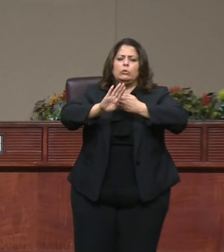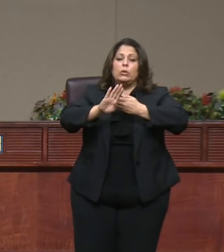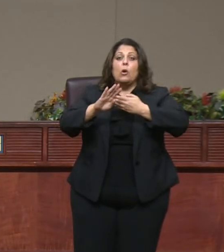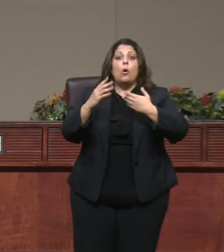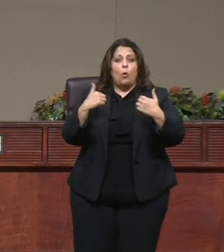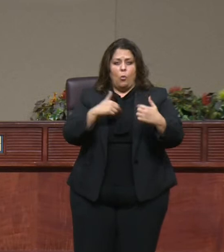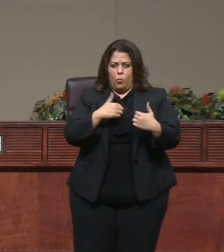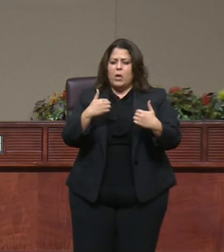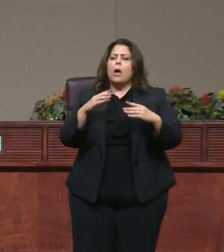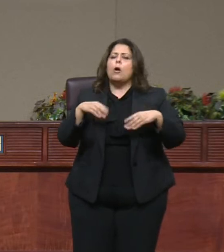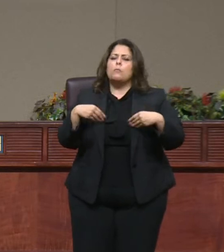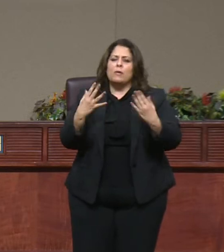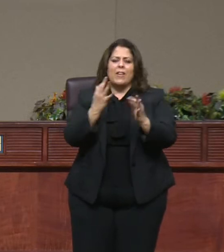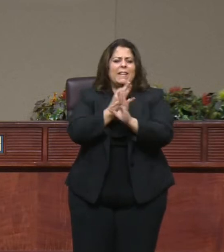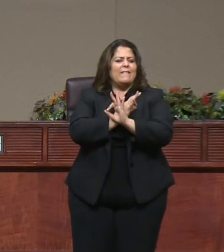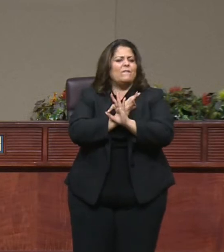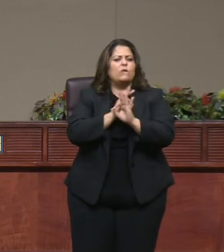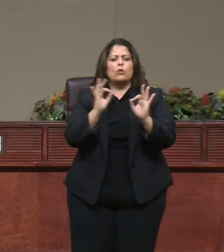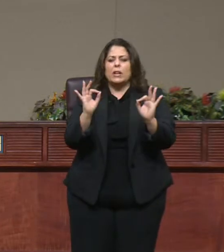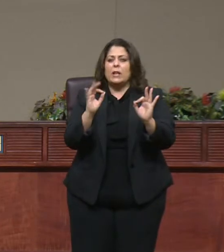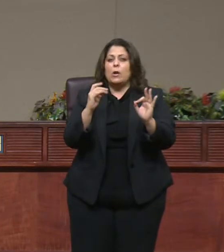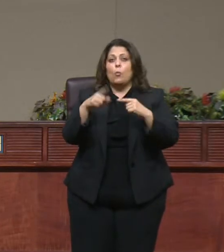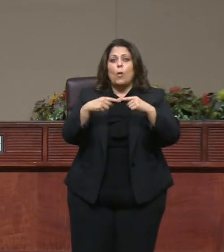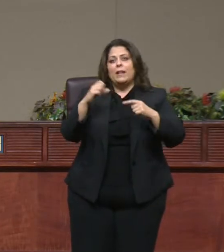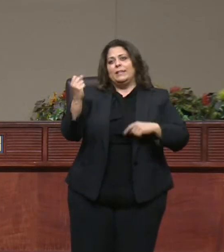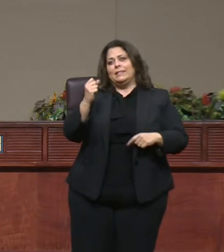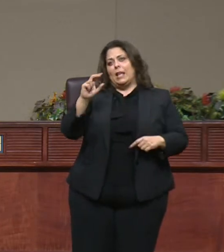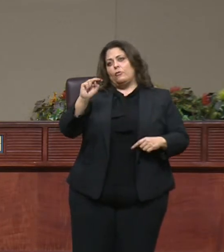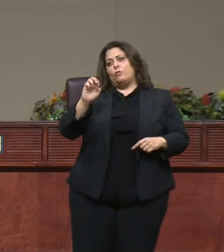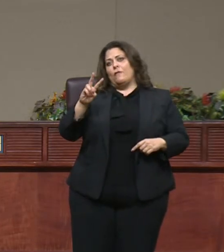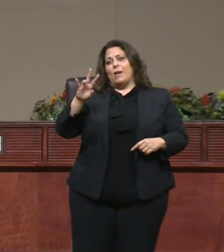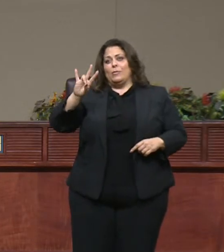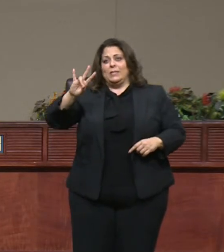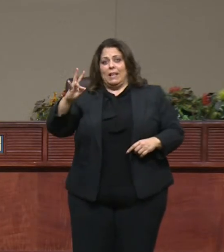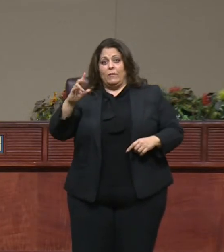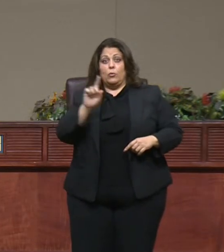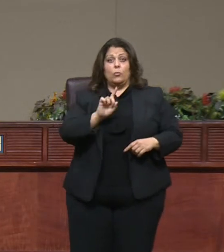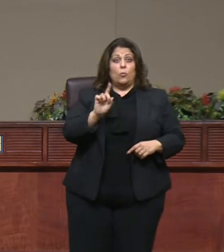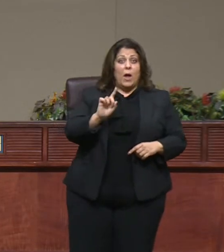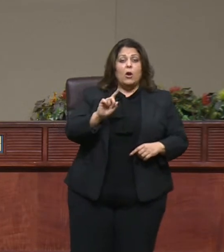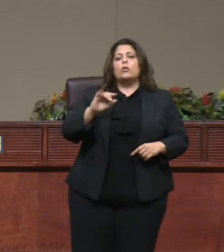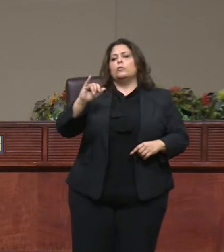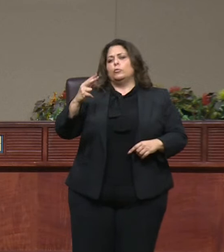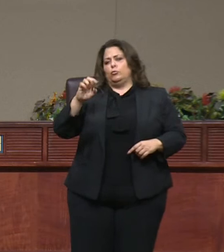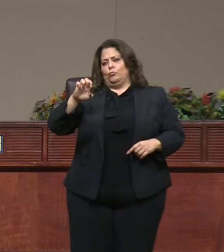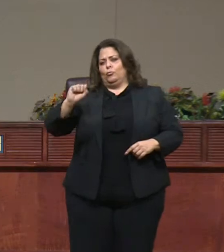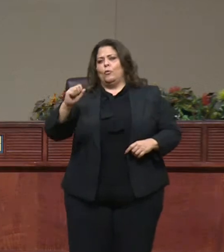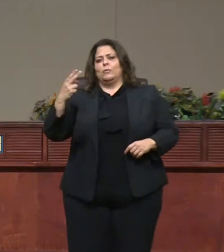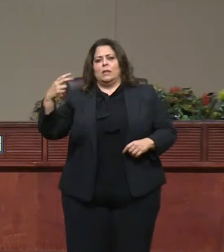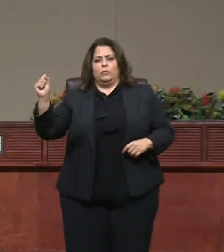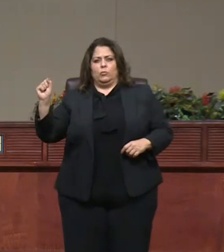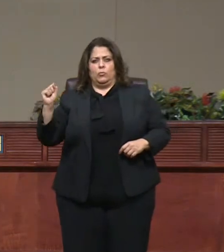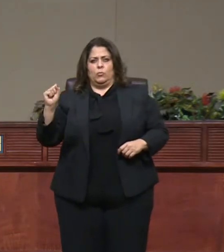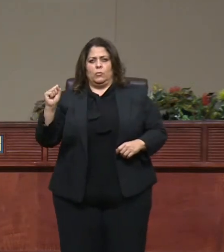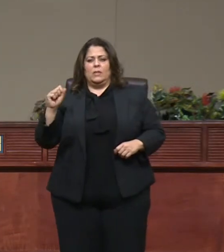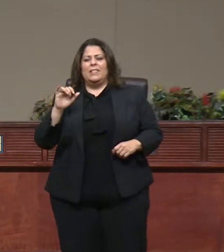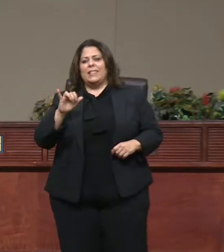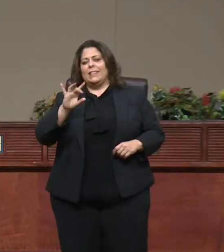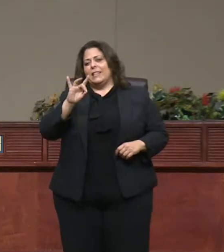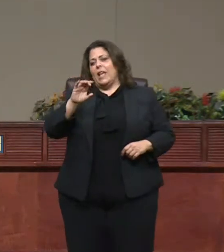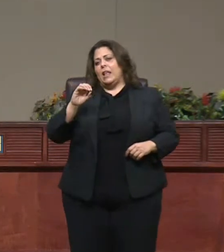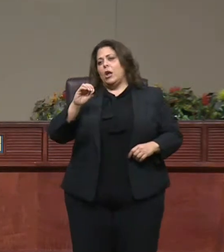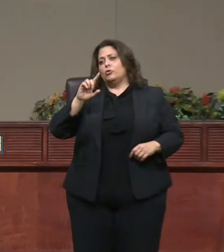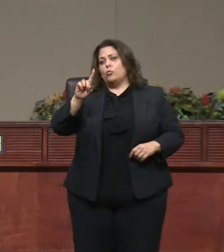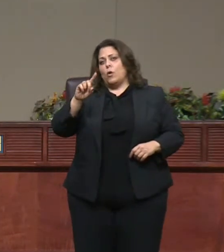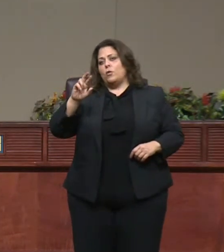pod-free vaccines on Saturday, November 7 at Jones High School on 801 Rio